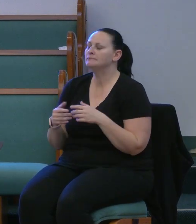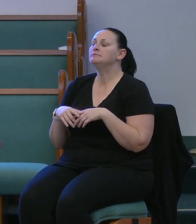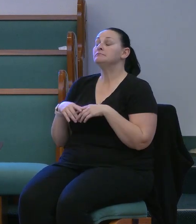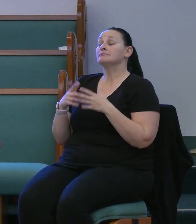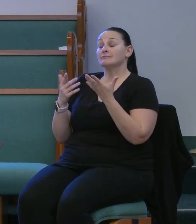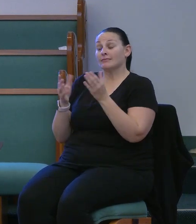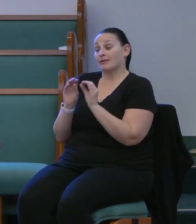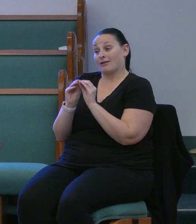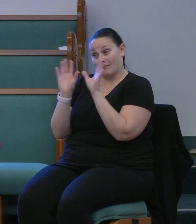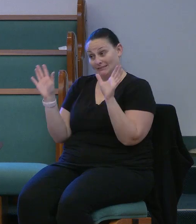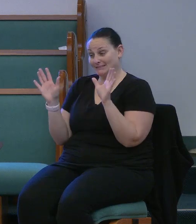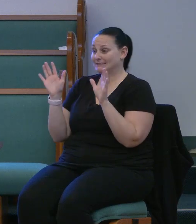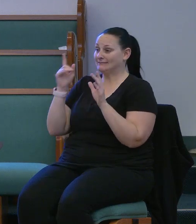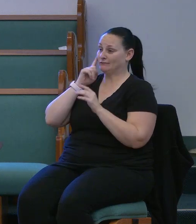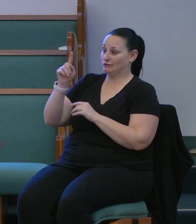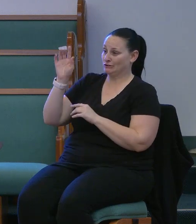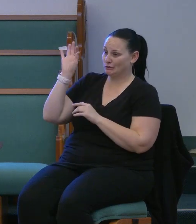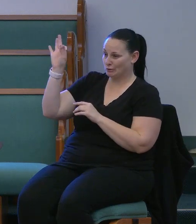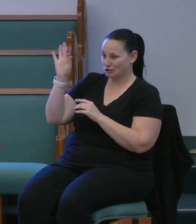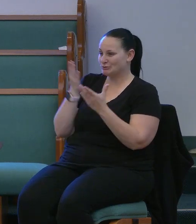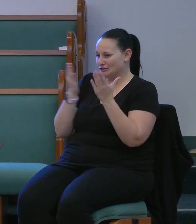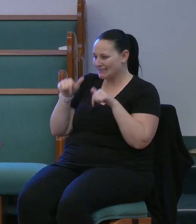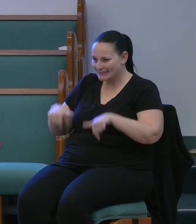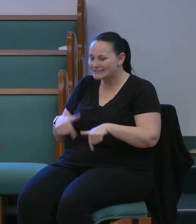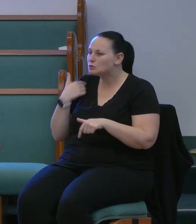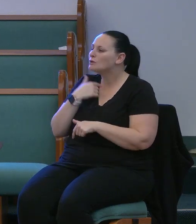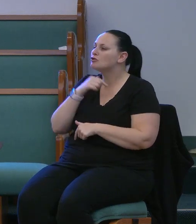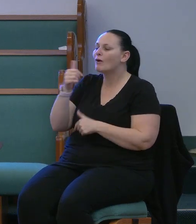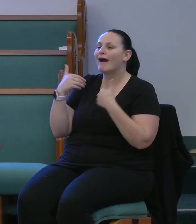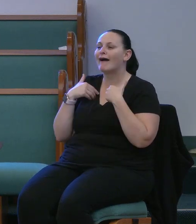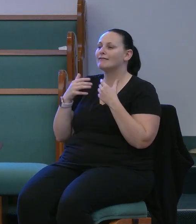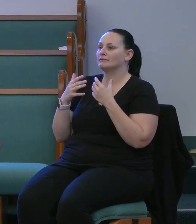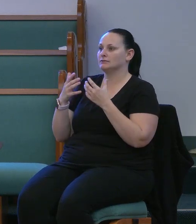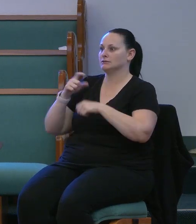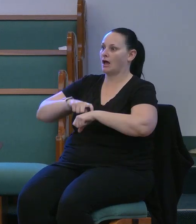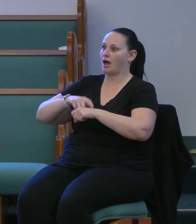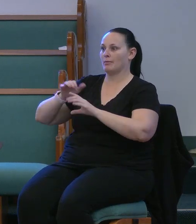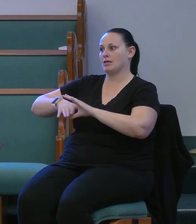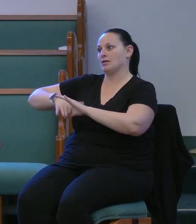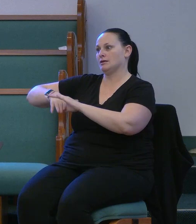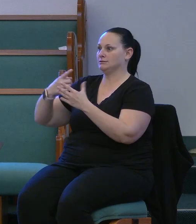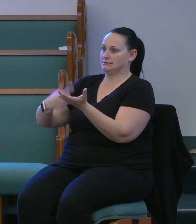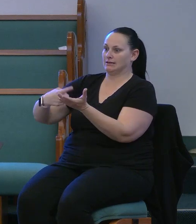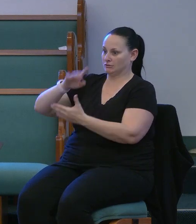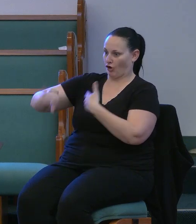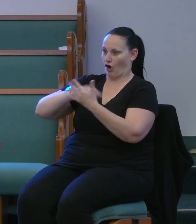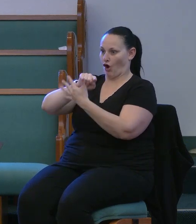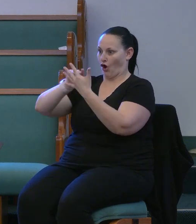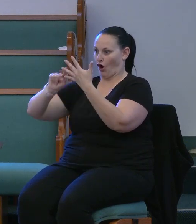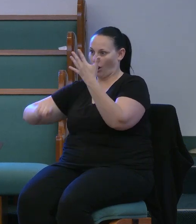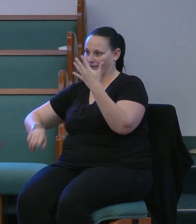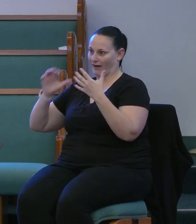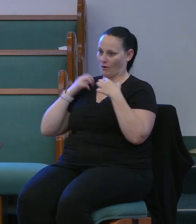obviously, in a worship service such as this, we don't have a lot of time to go through all of that, all of